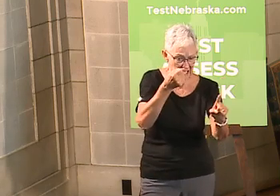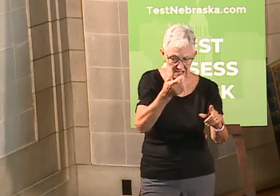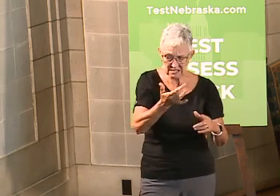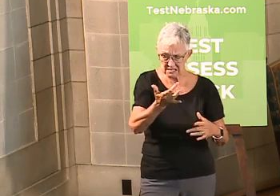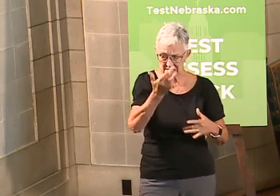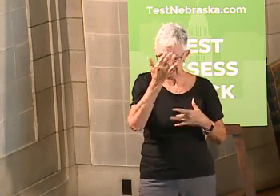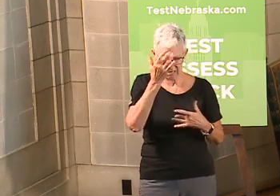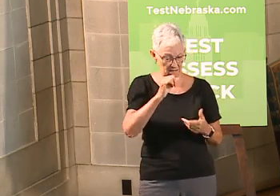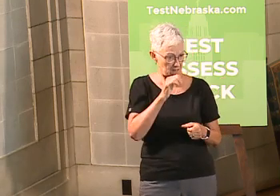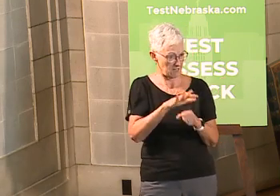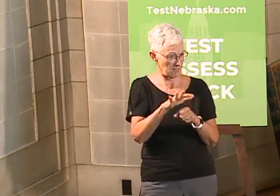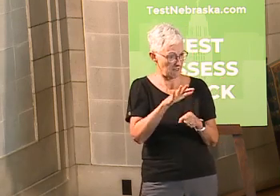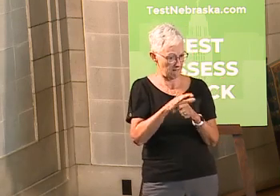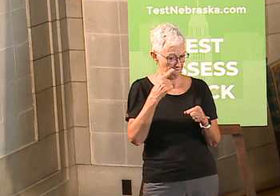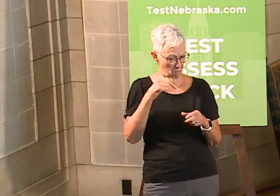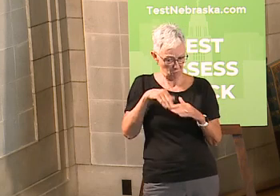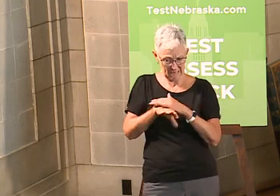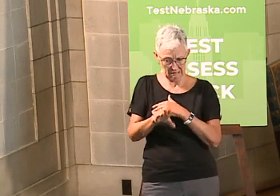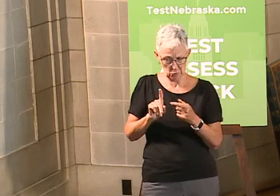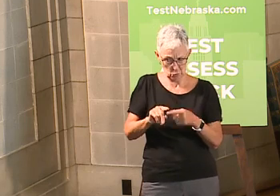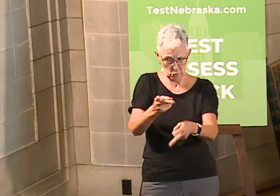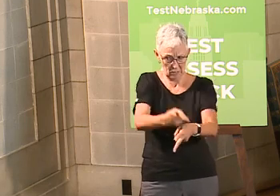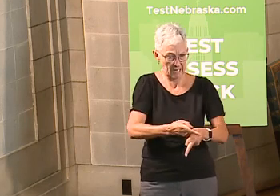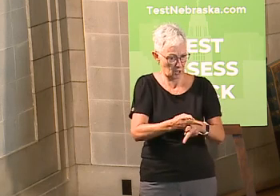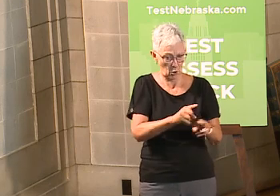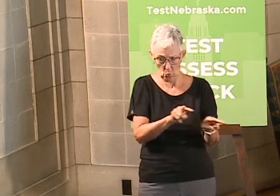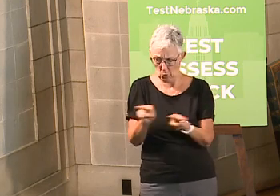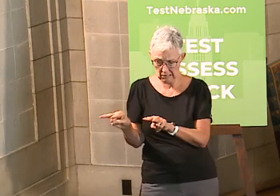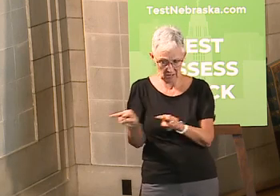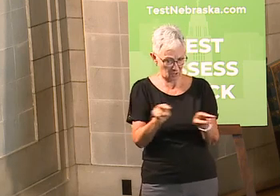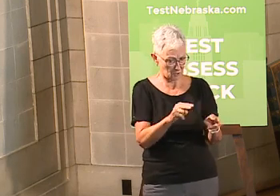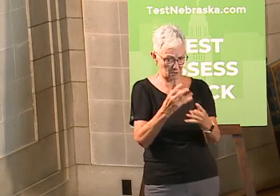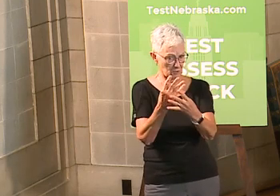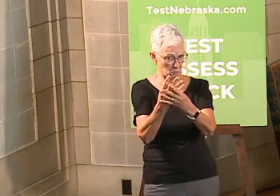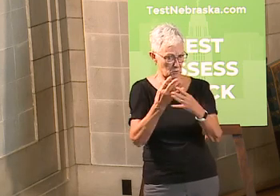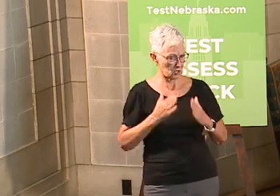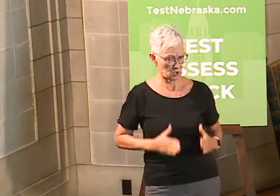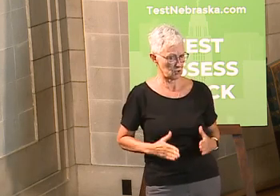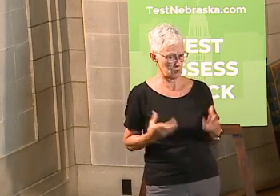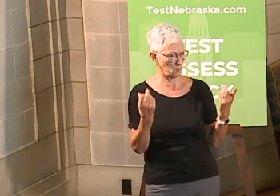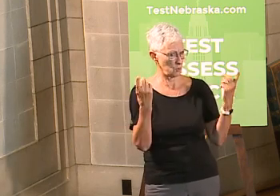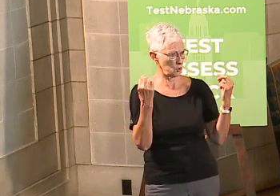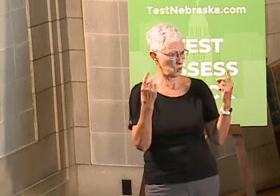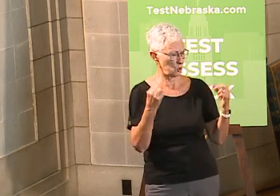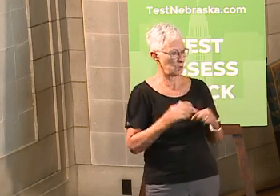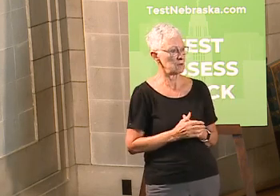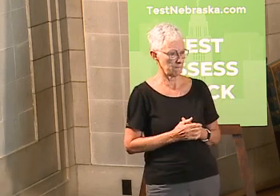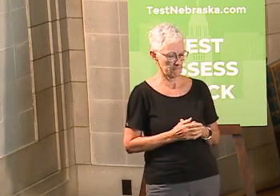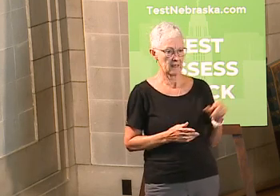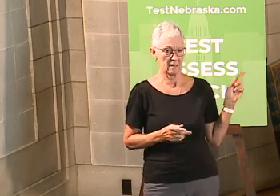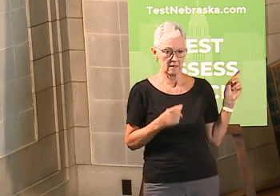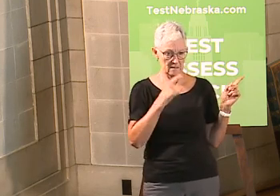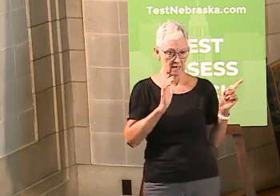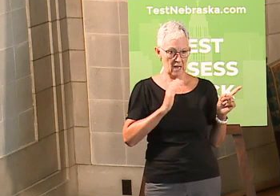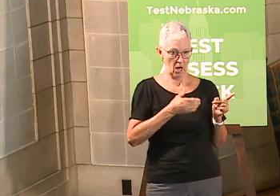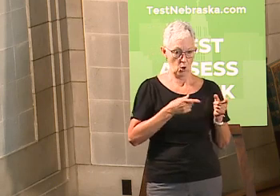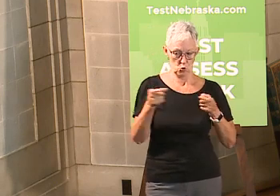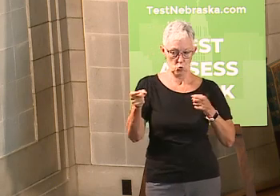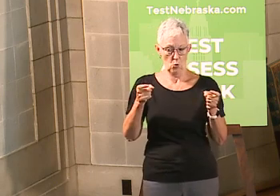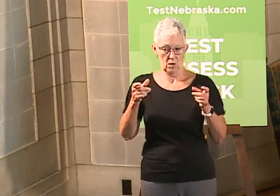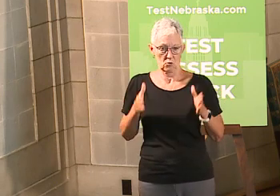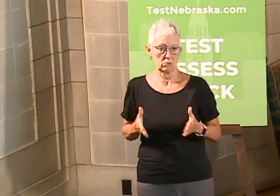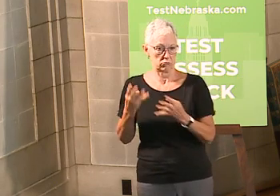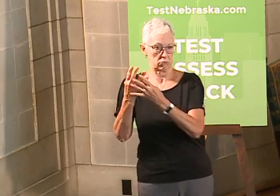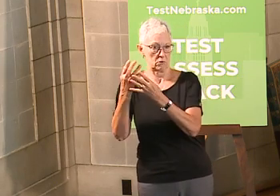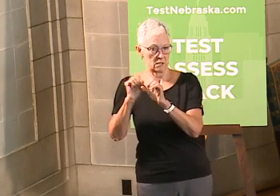with regard to staff who get infected and making sure that we continue to run the correction systems? And, Director Frakes has a plan that we've referenced in the past here